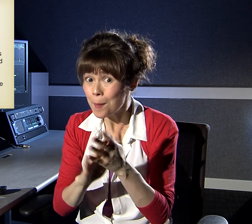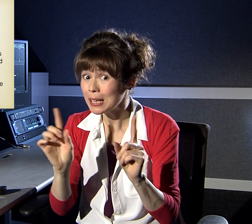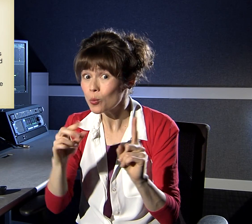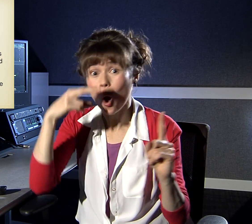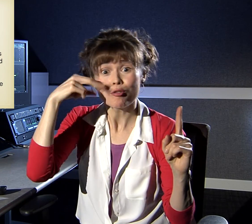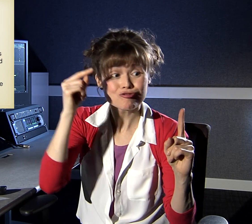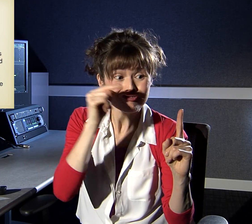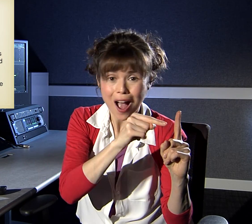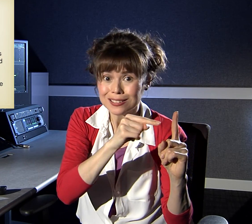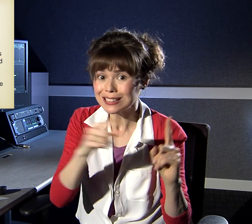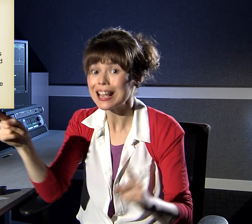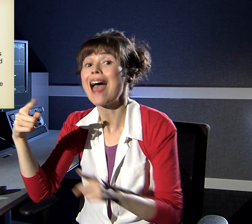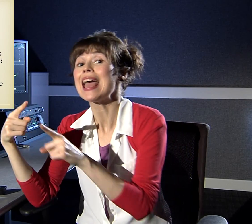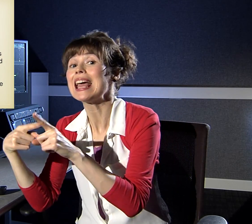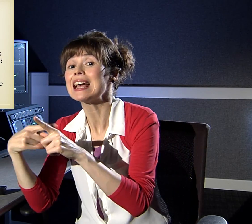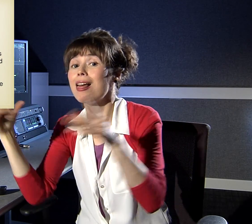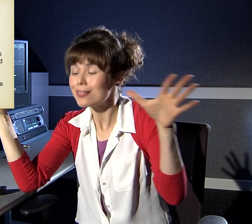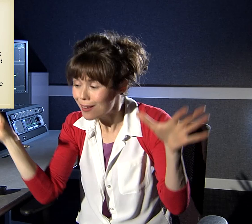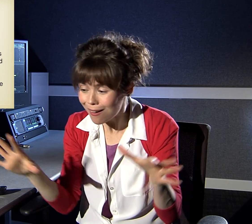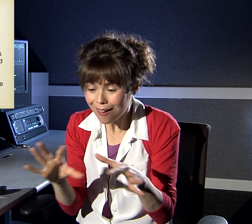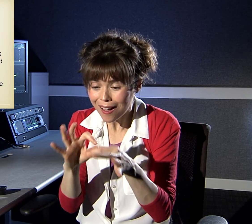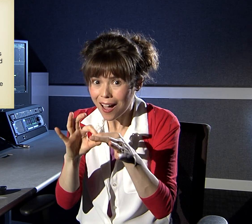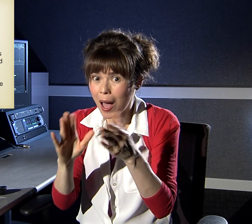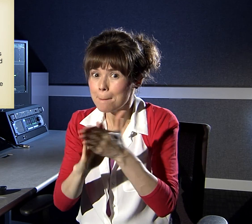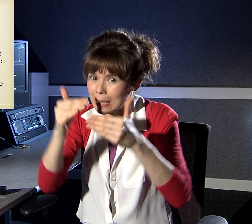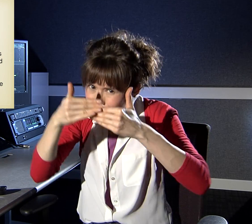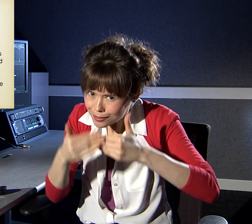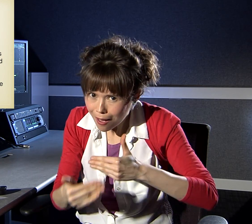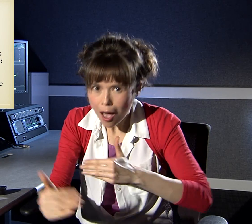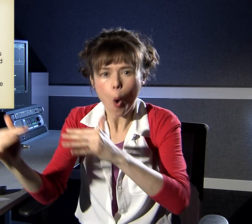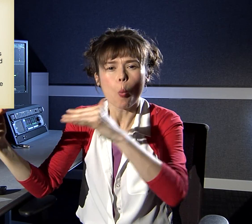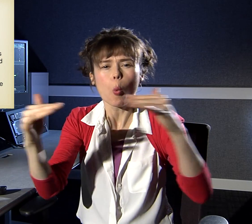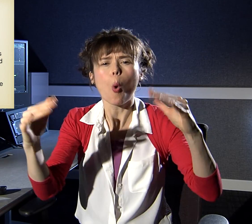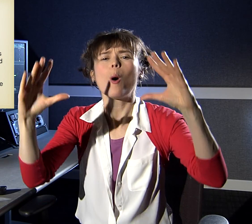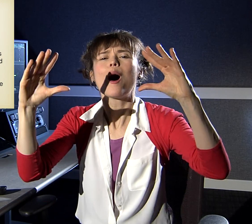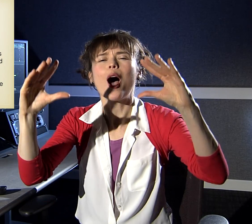which is a mark of peace between England and France.